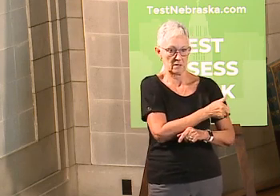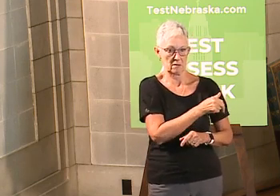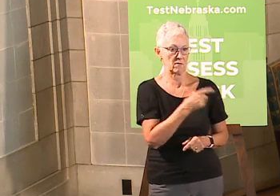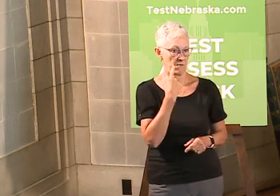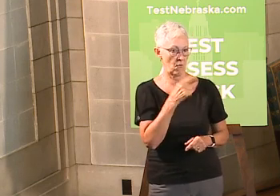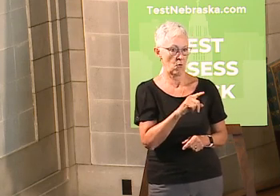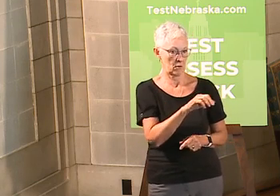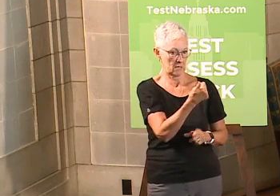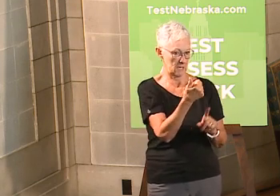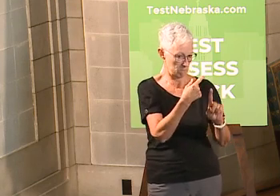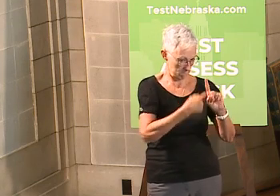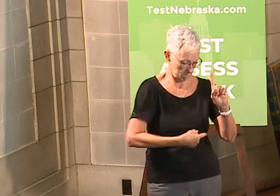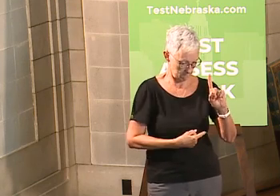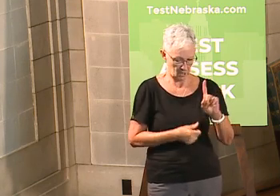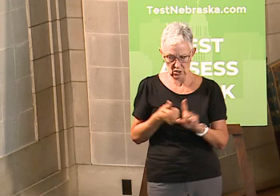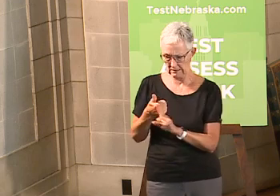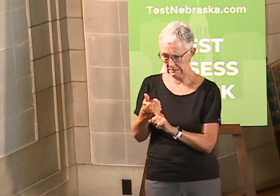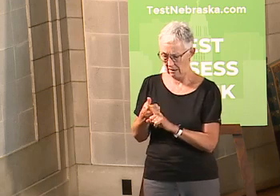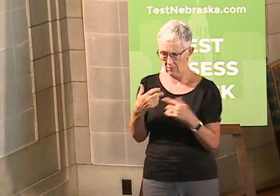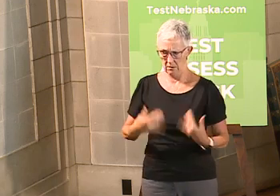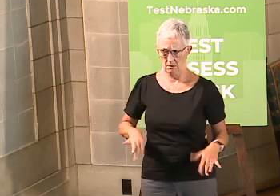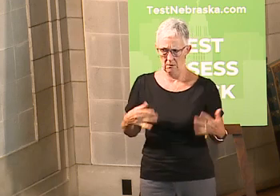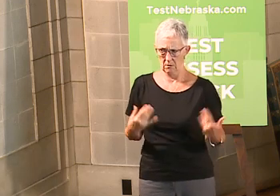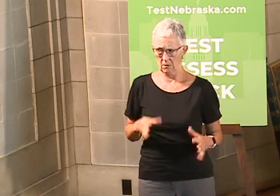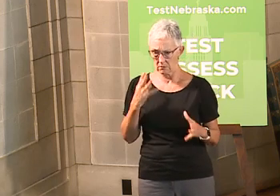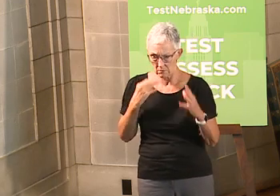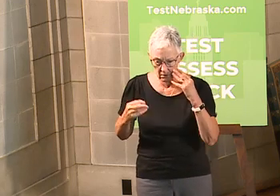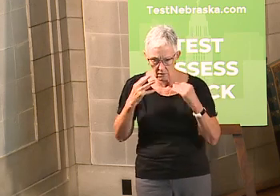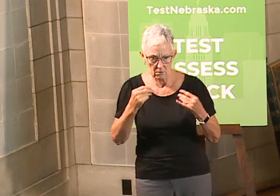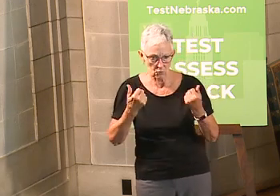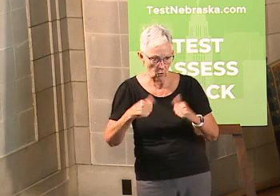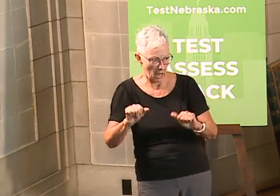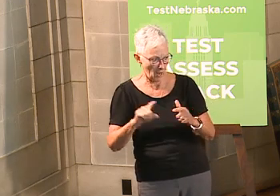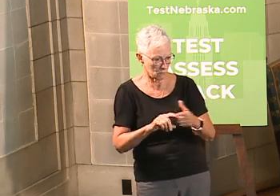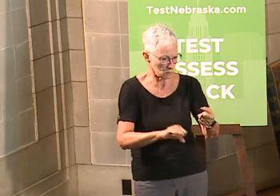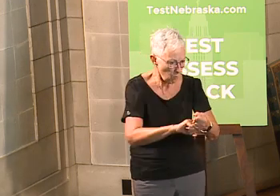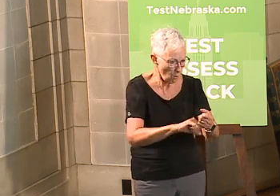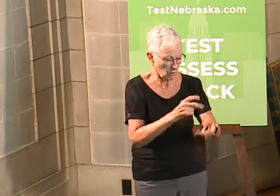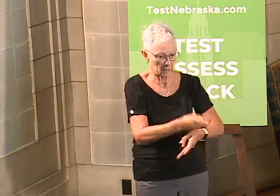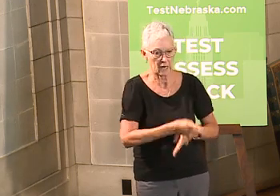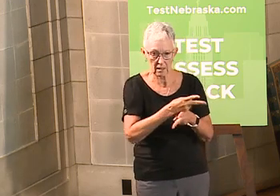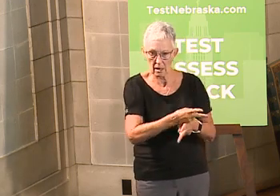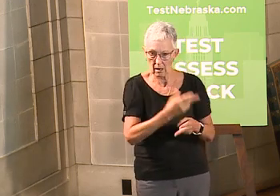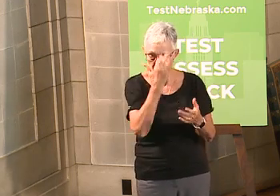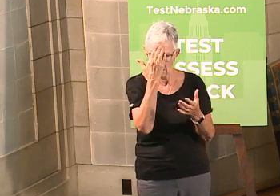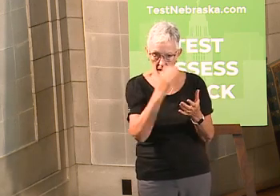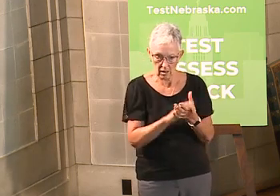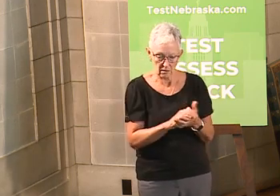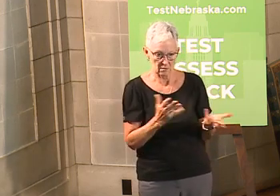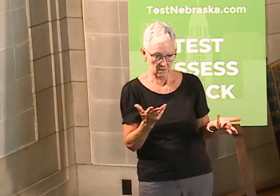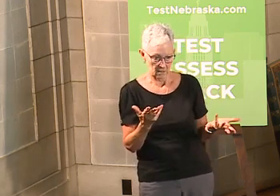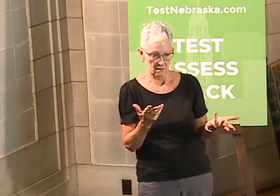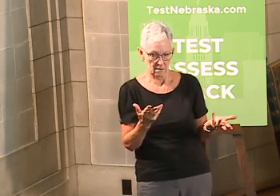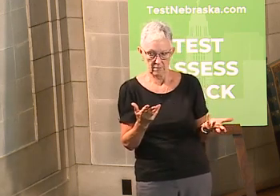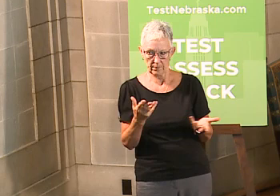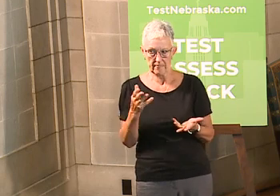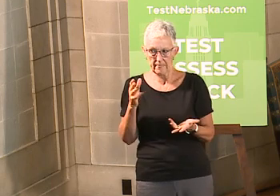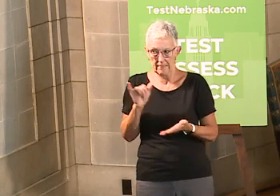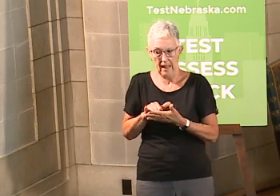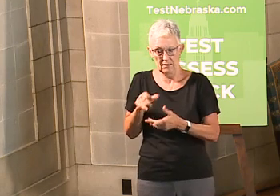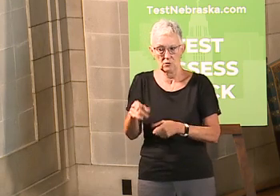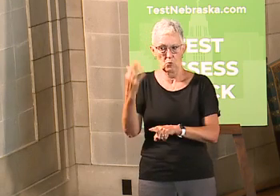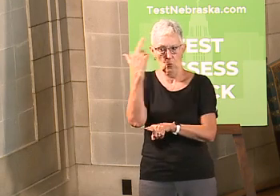she experienced firsthand the tremendous challenges facing the loved ones of our nation's wounded, ill, and injured